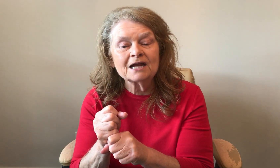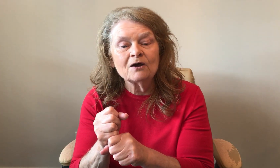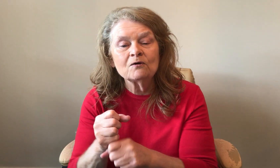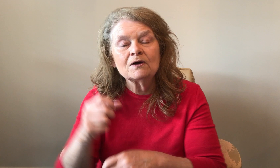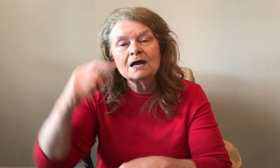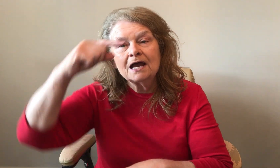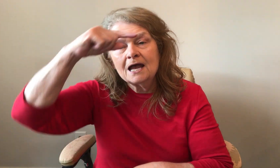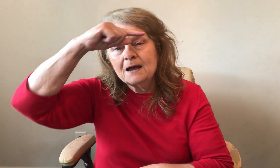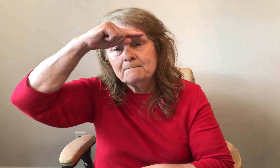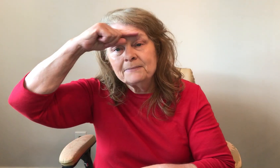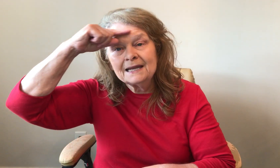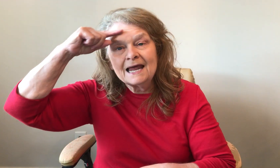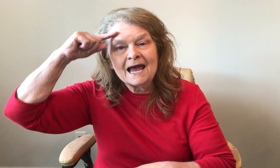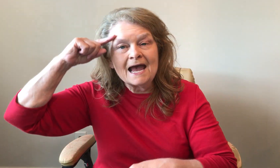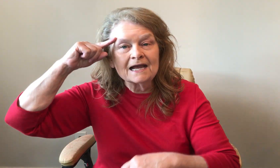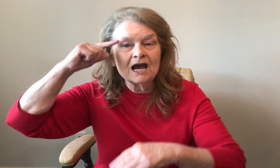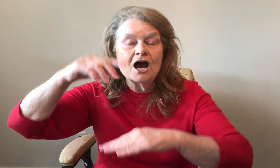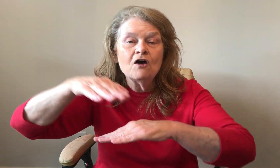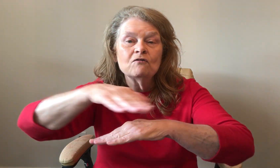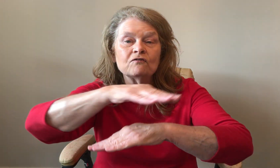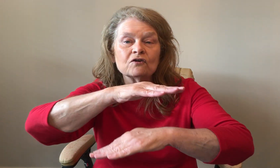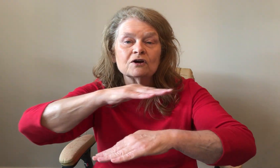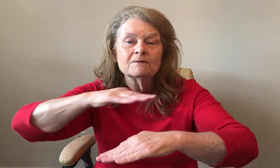shadow, black over.